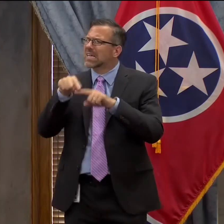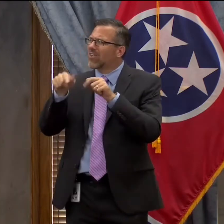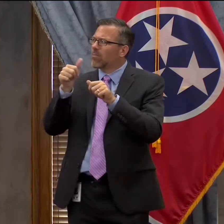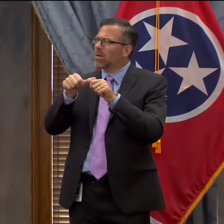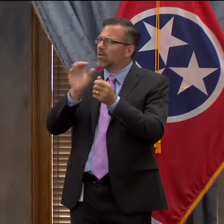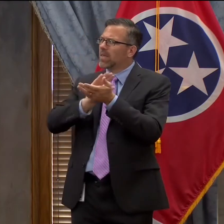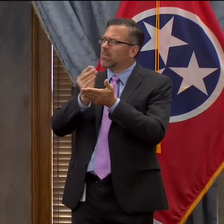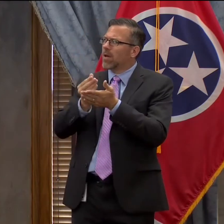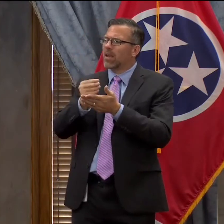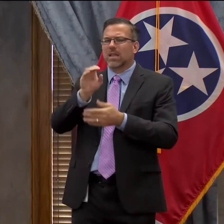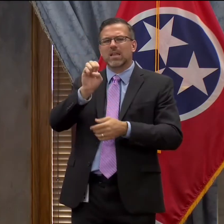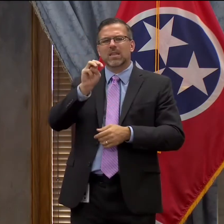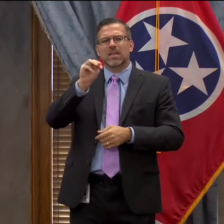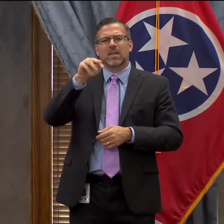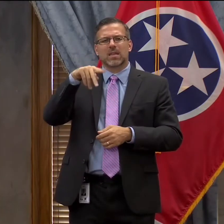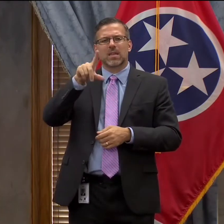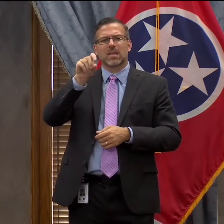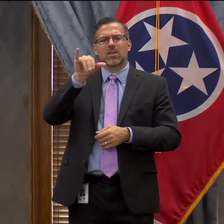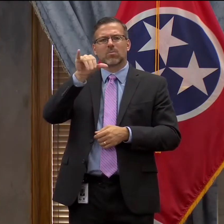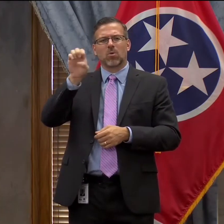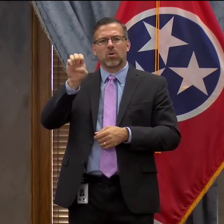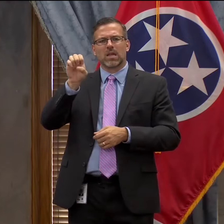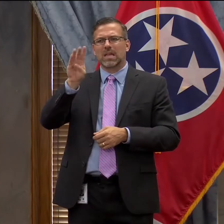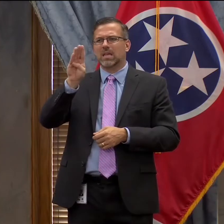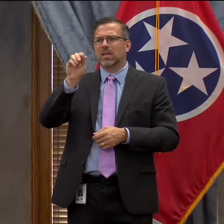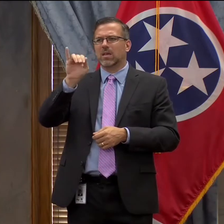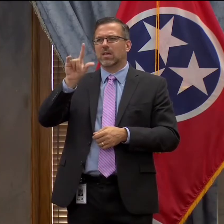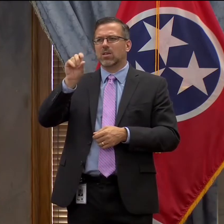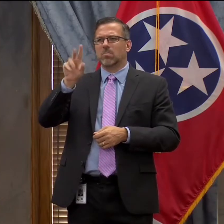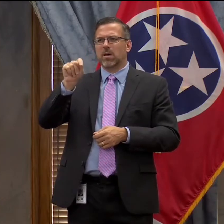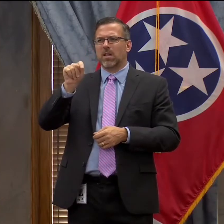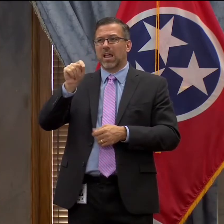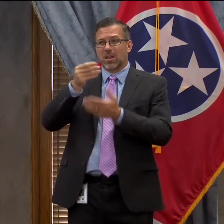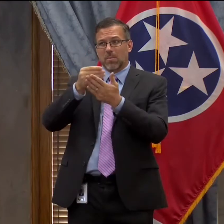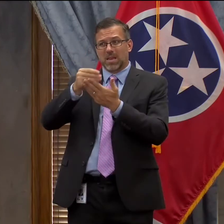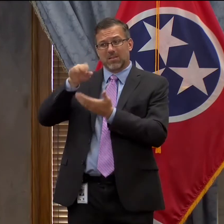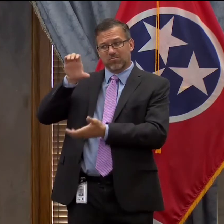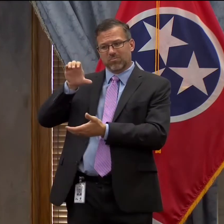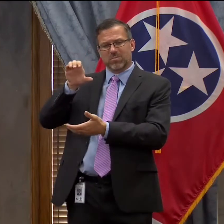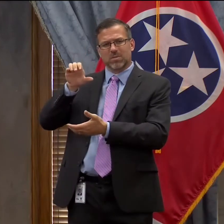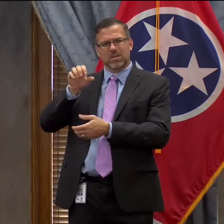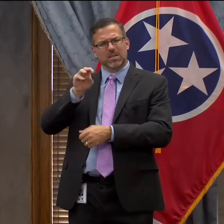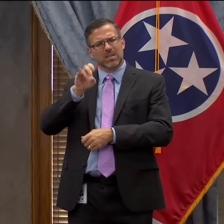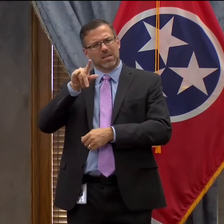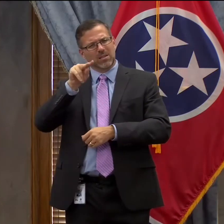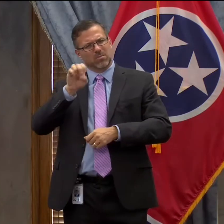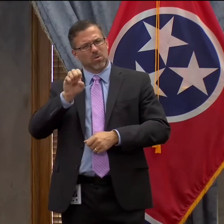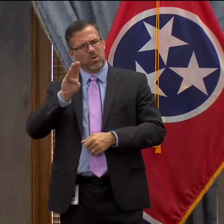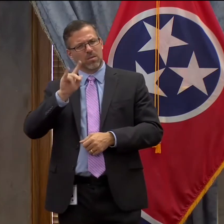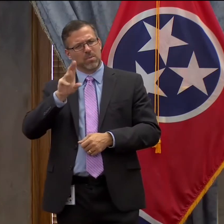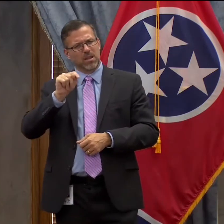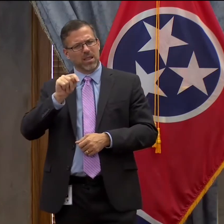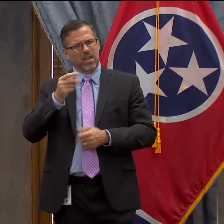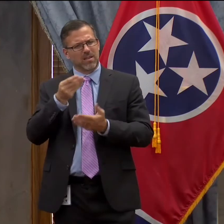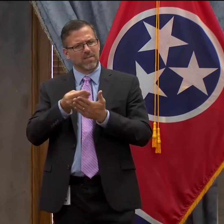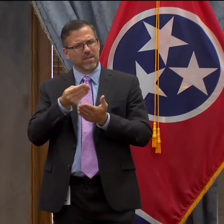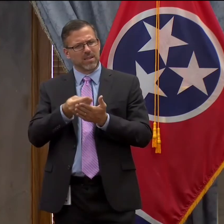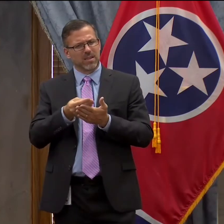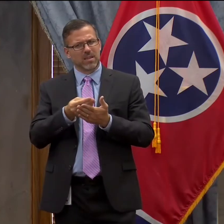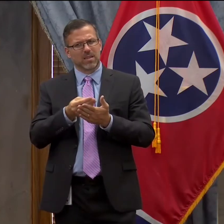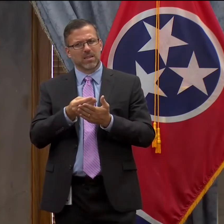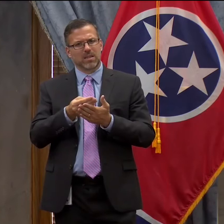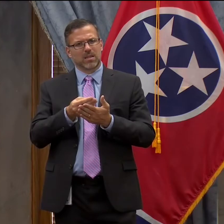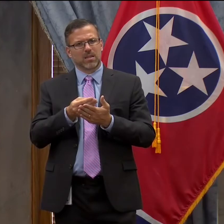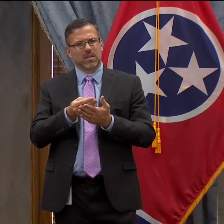employee bailout fund, have you had to utilize that? The employee bailout funds. I'm not sure